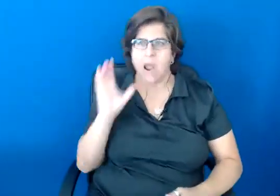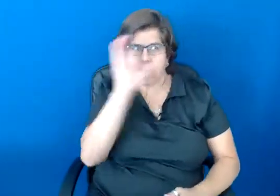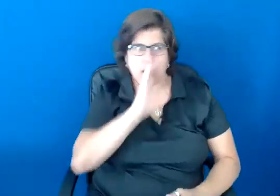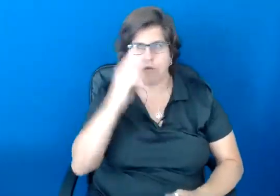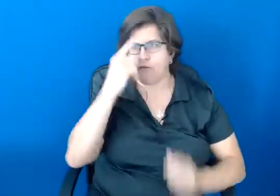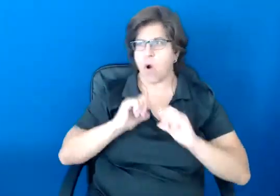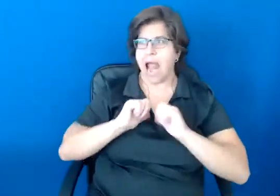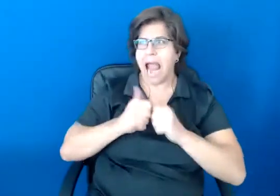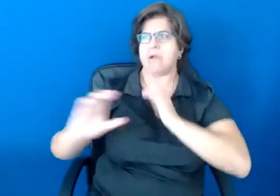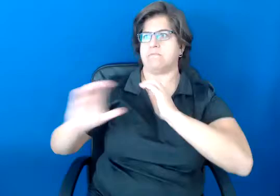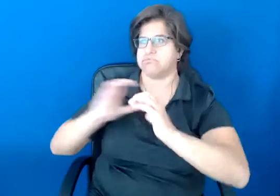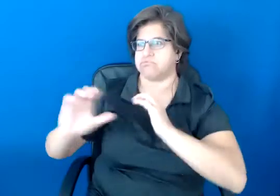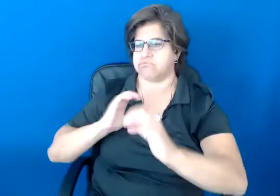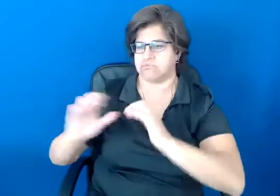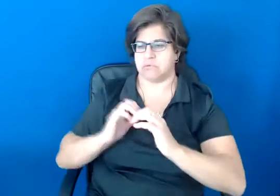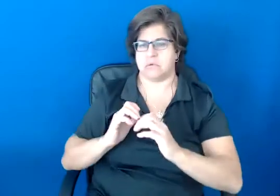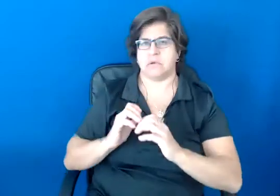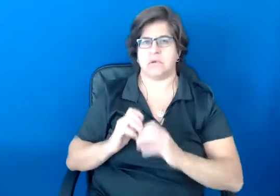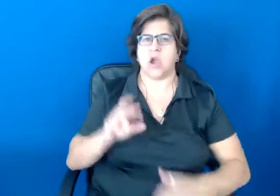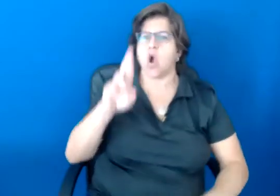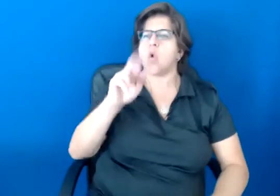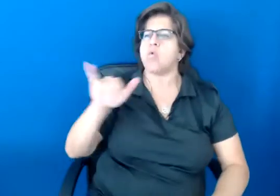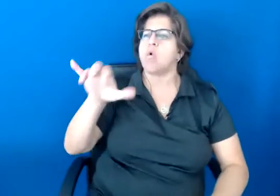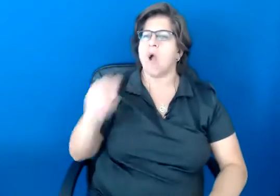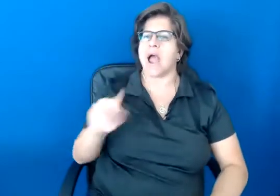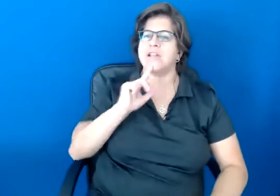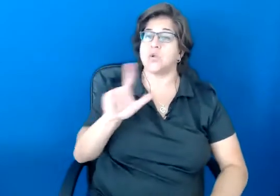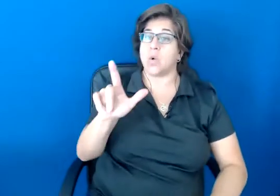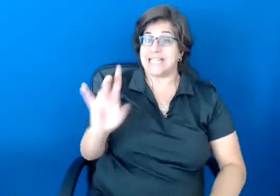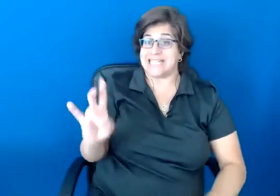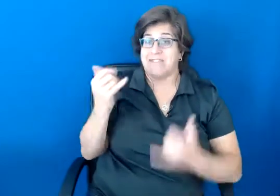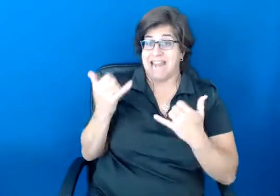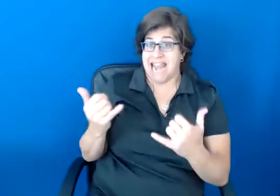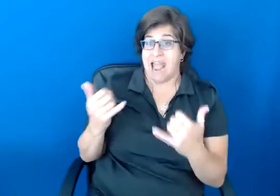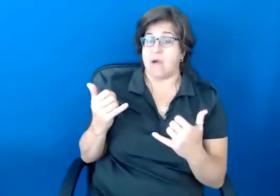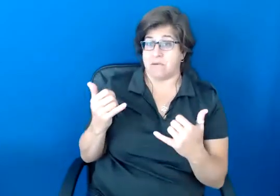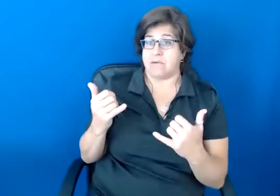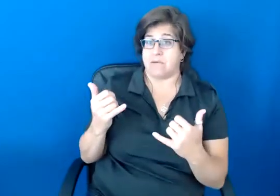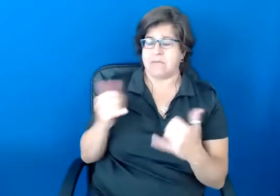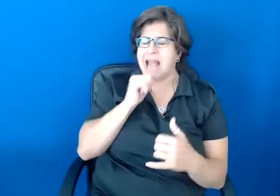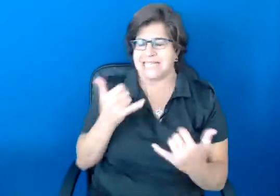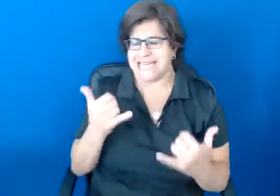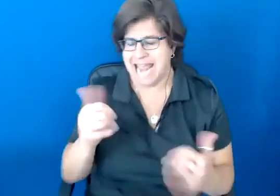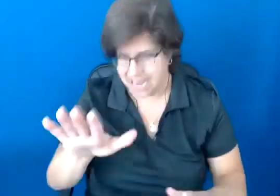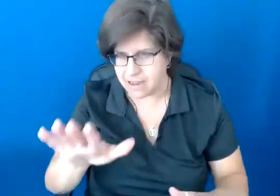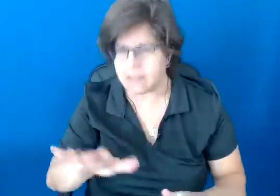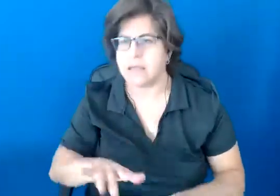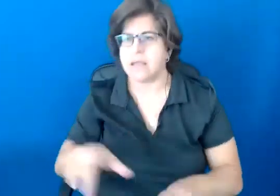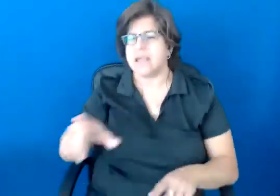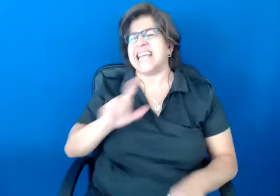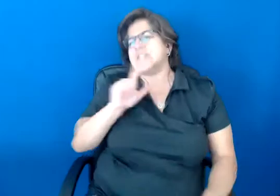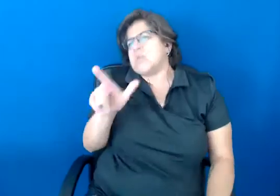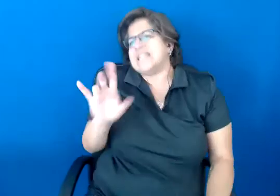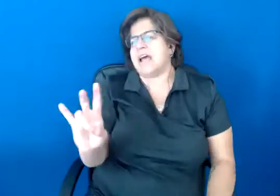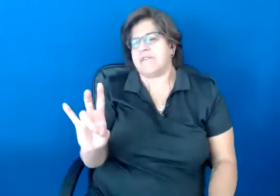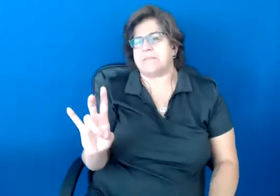do this. And Ryan is 27 years old today. Not today, is